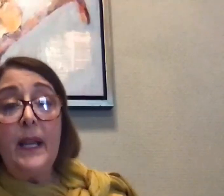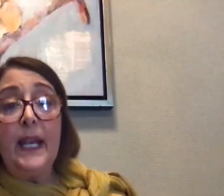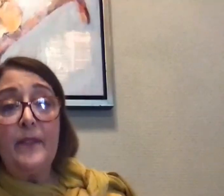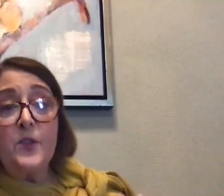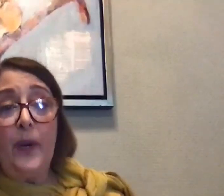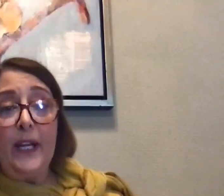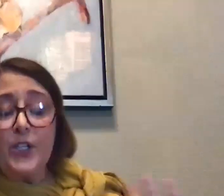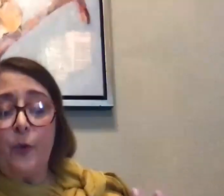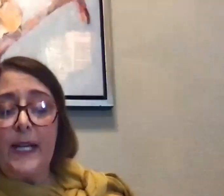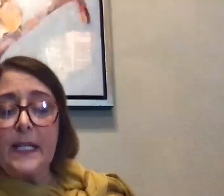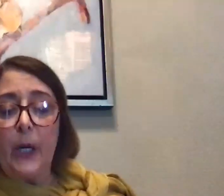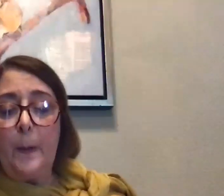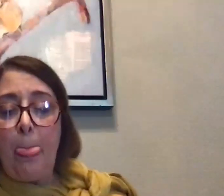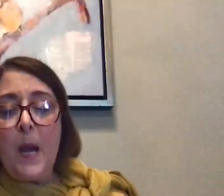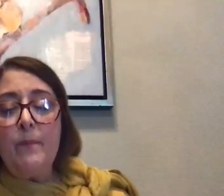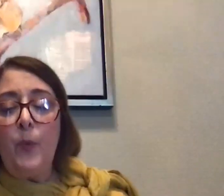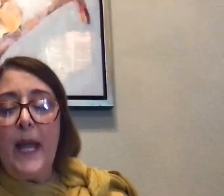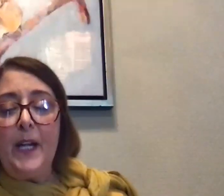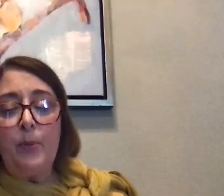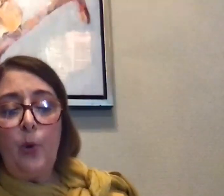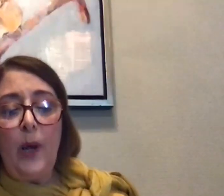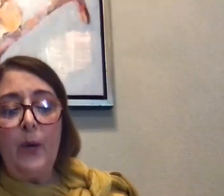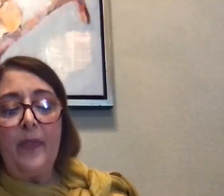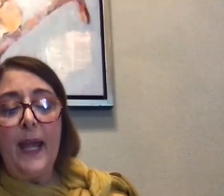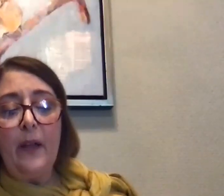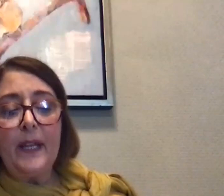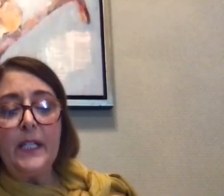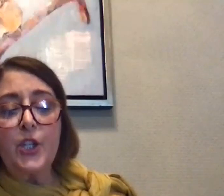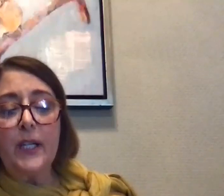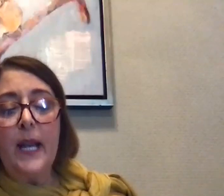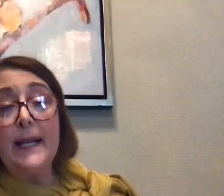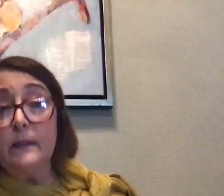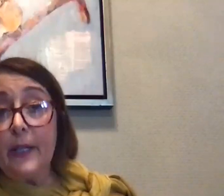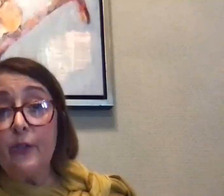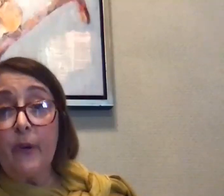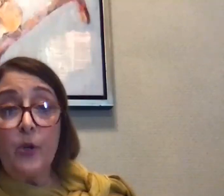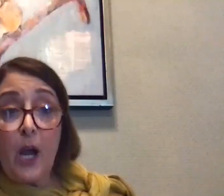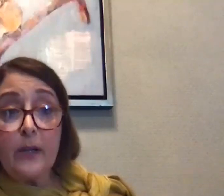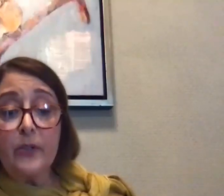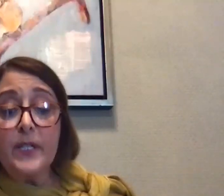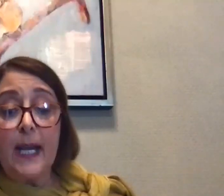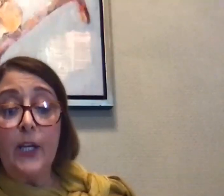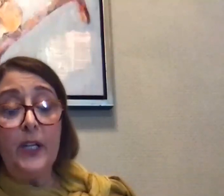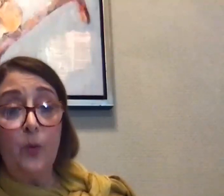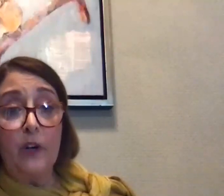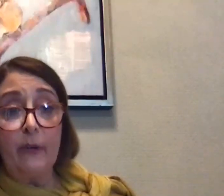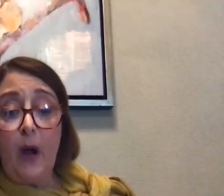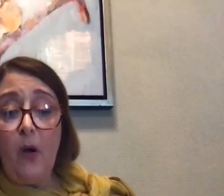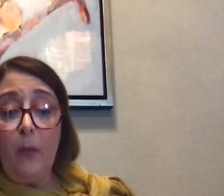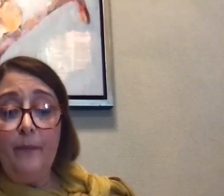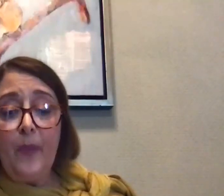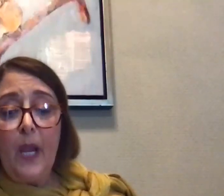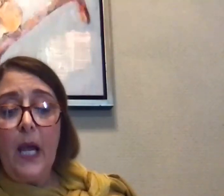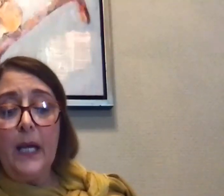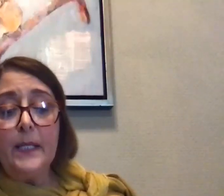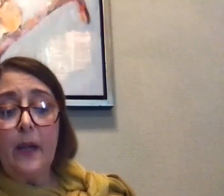Just Monday of this week, just 4 days ago, we had an employee with a health condition and a letter from her doctor saying you need to work from